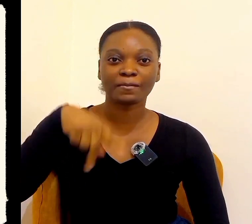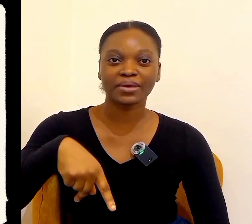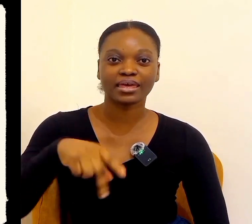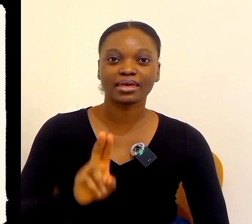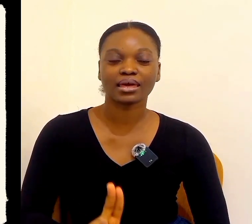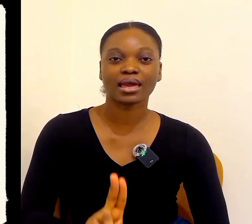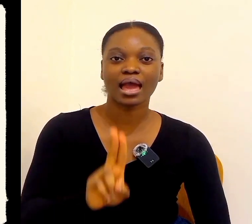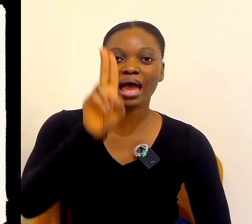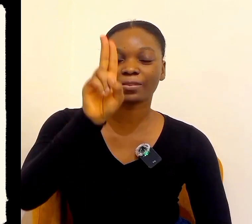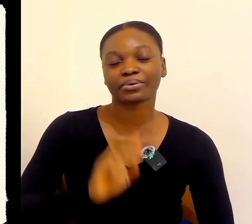U-P, up,